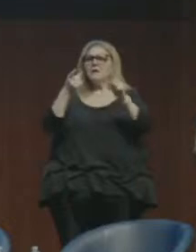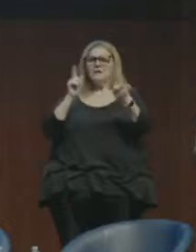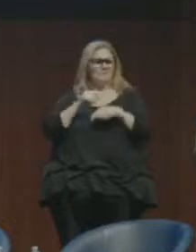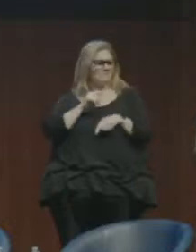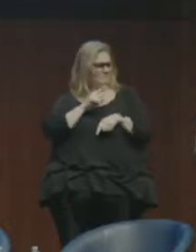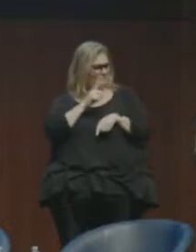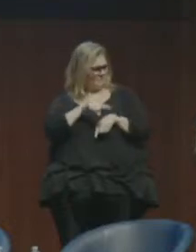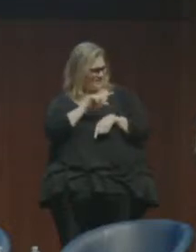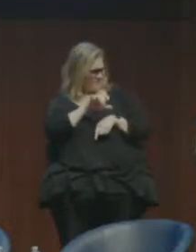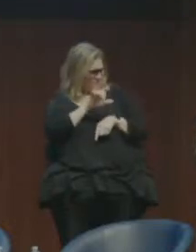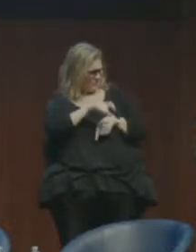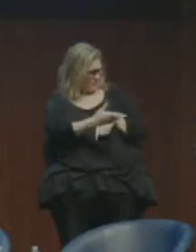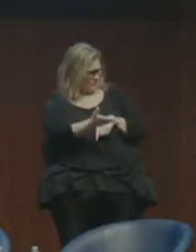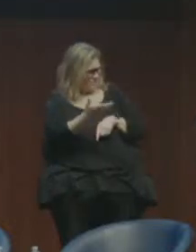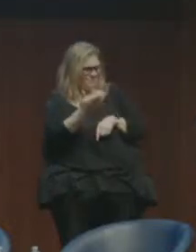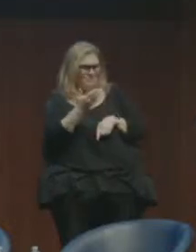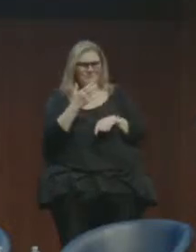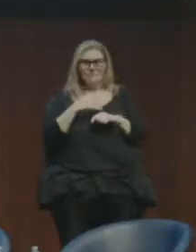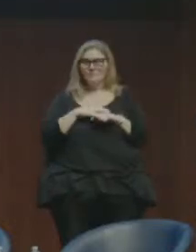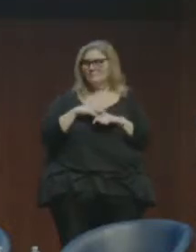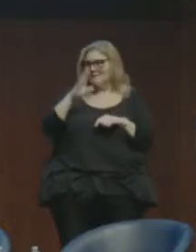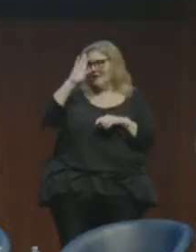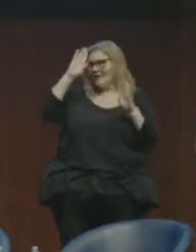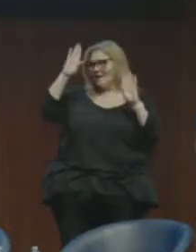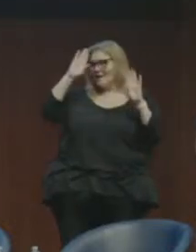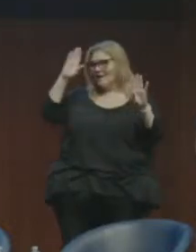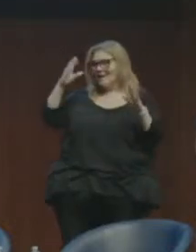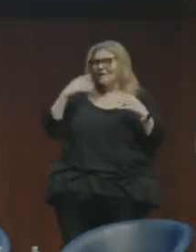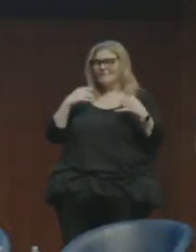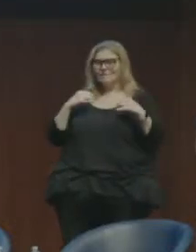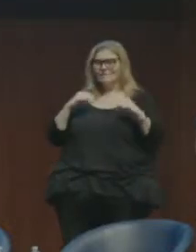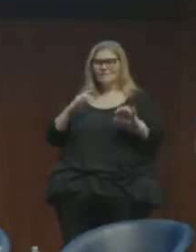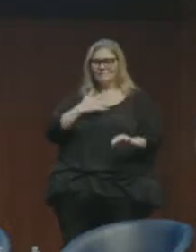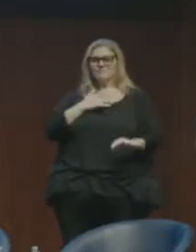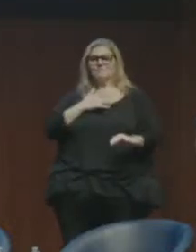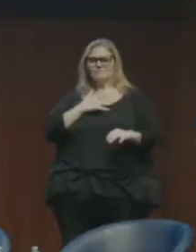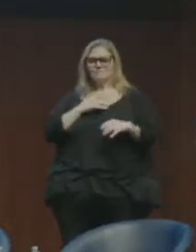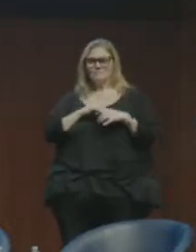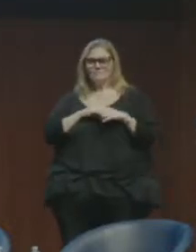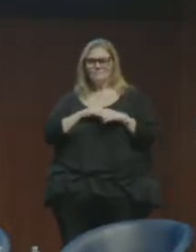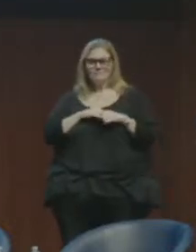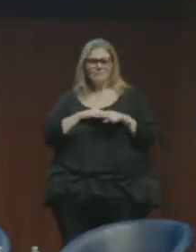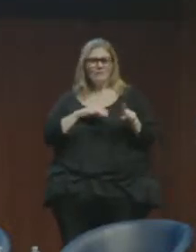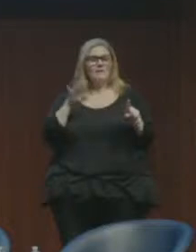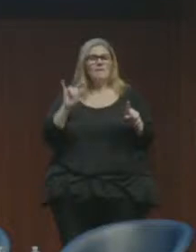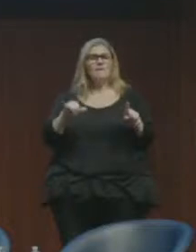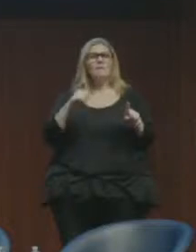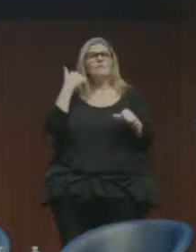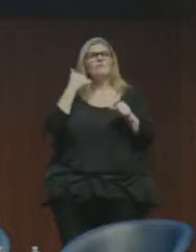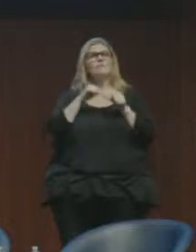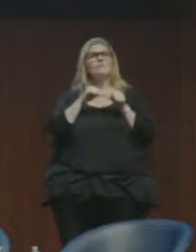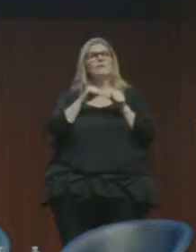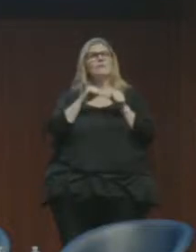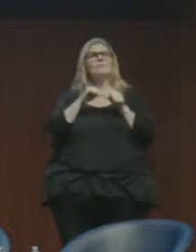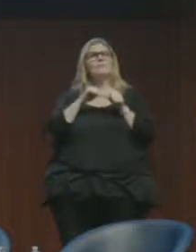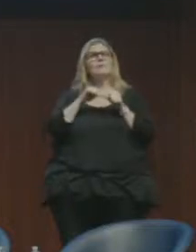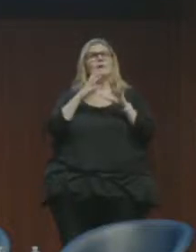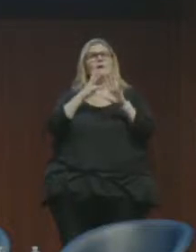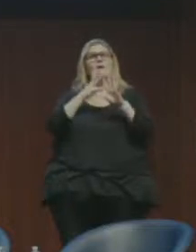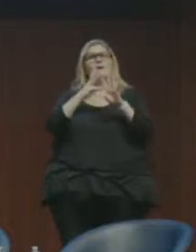all you could do? Hello, it's Sting too. Tied to remember in long